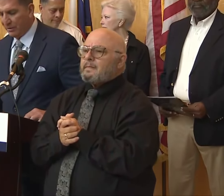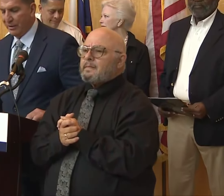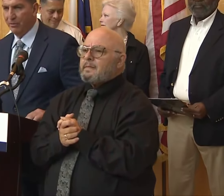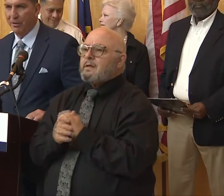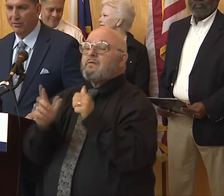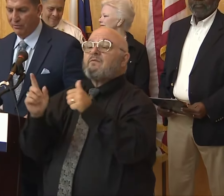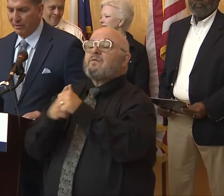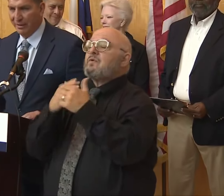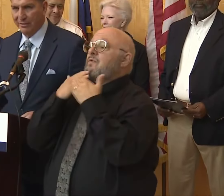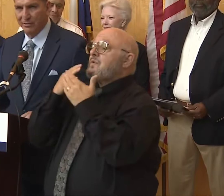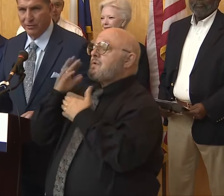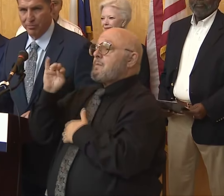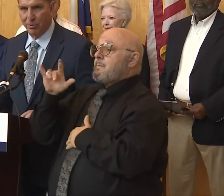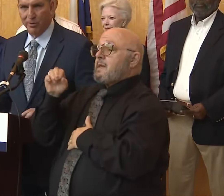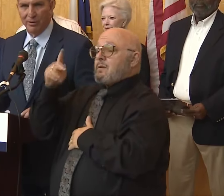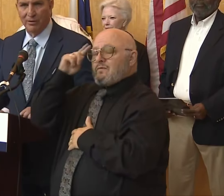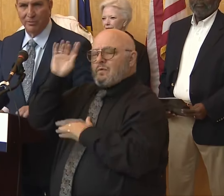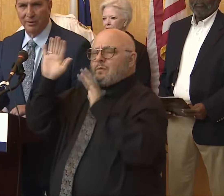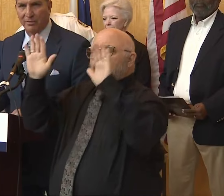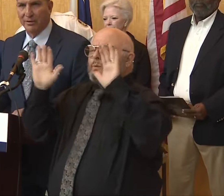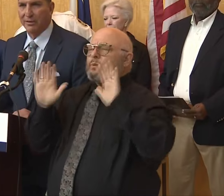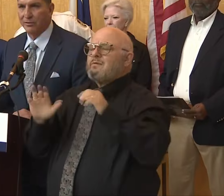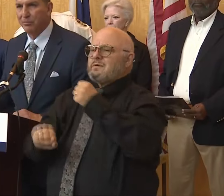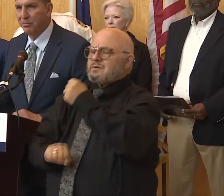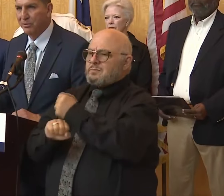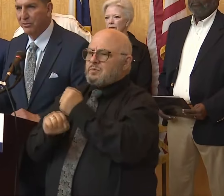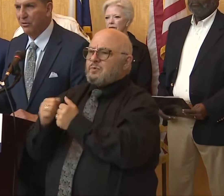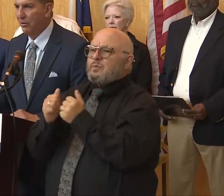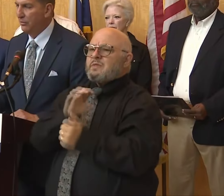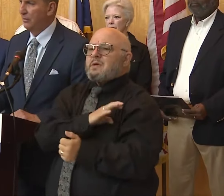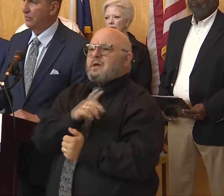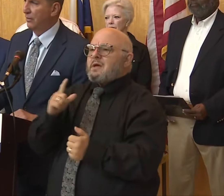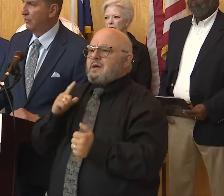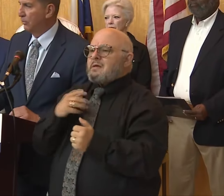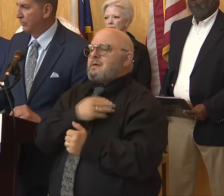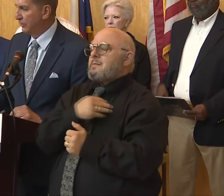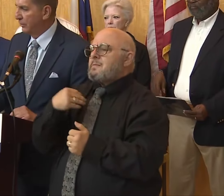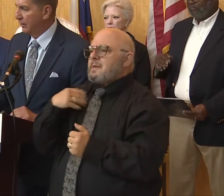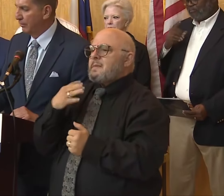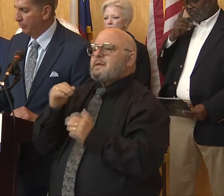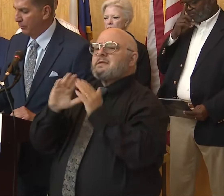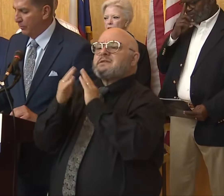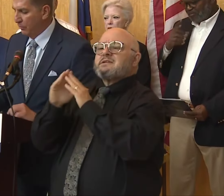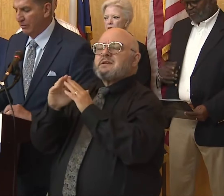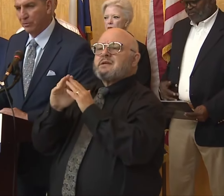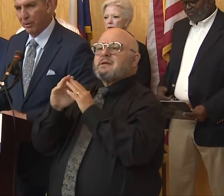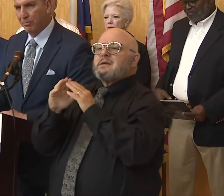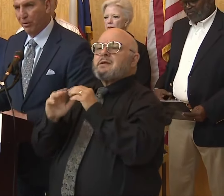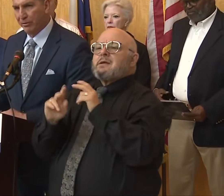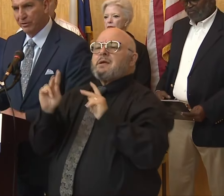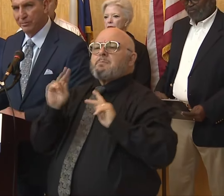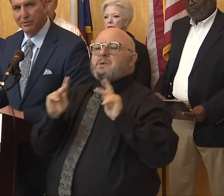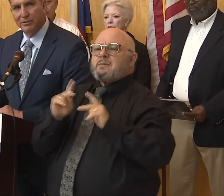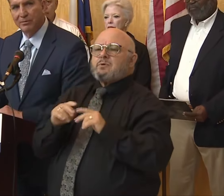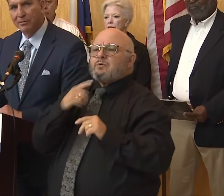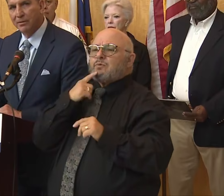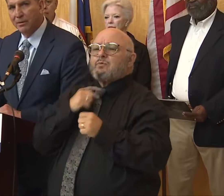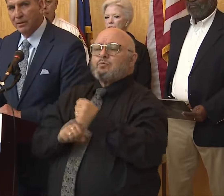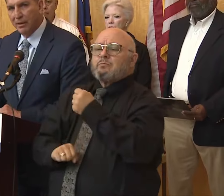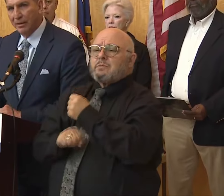First of all, thank you, Mayor, for the excellent support along with all the council members and all our city stakeholders. We have some great